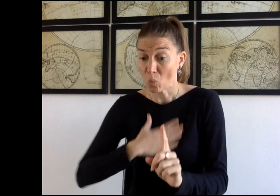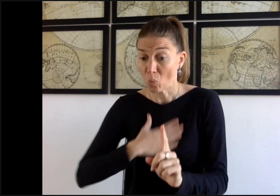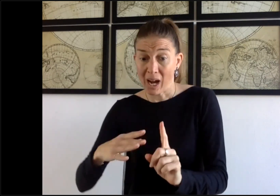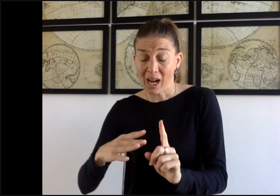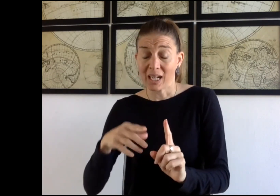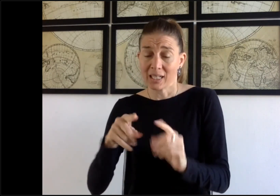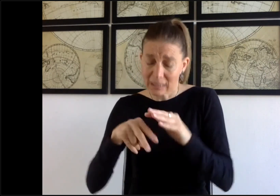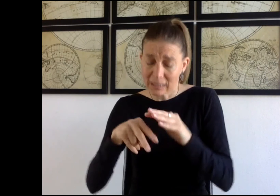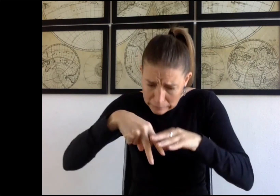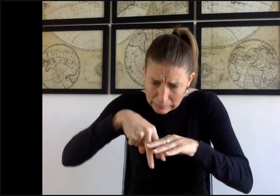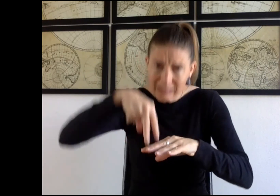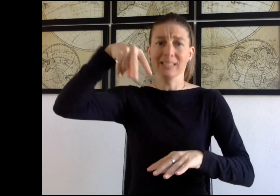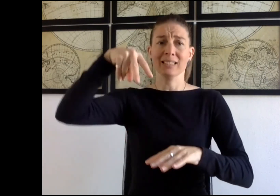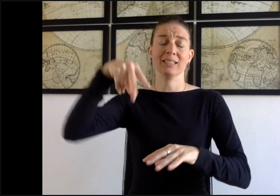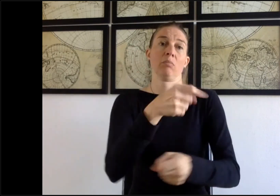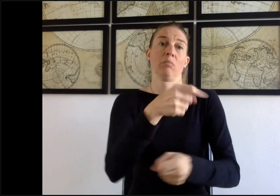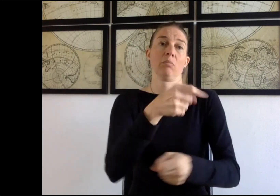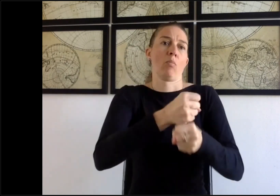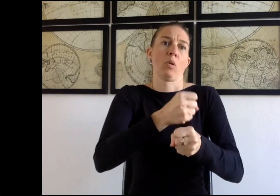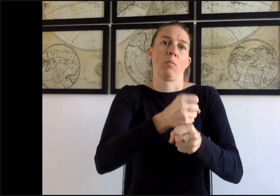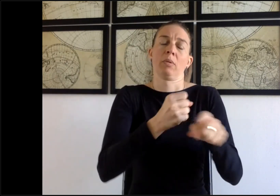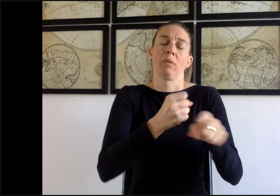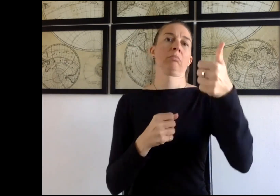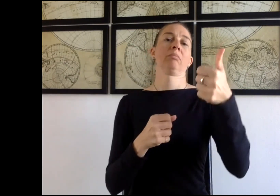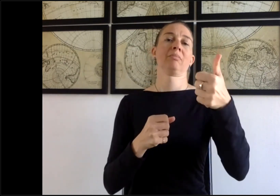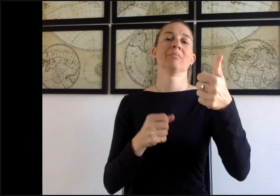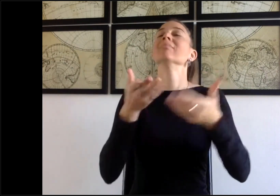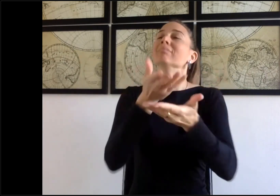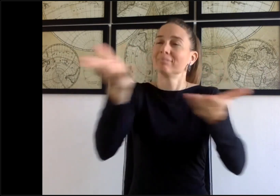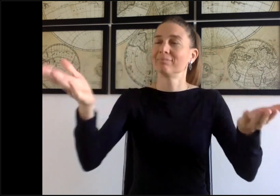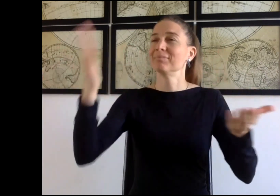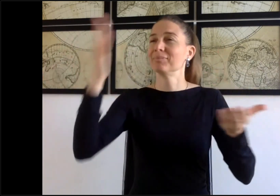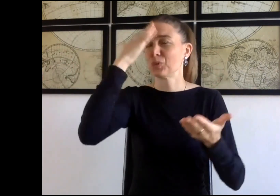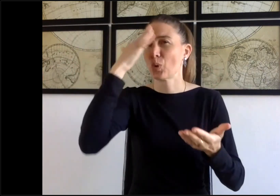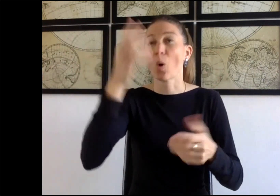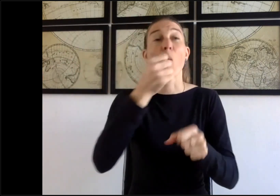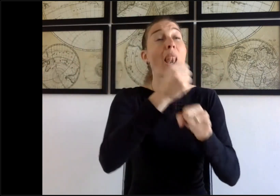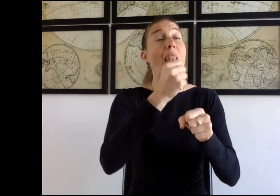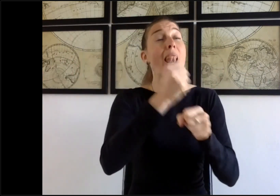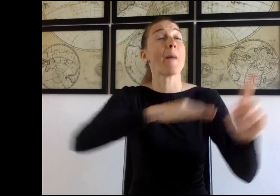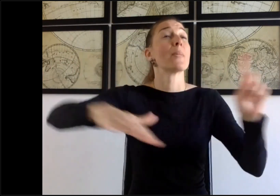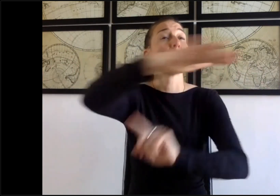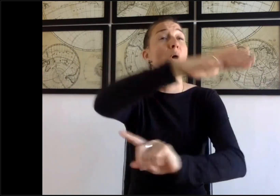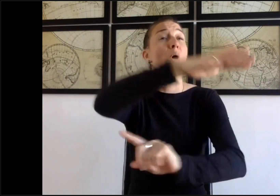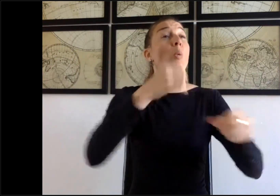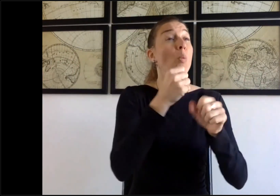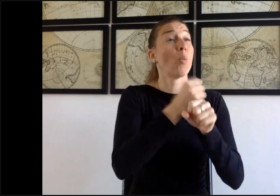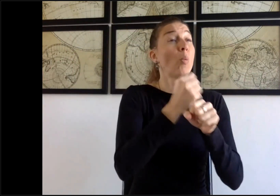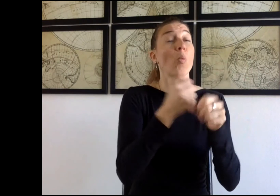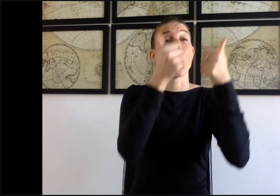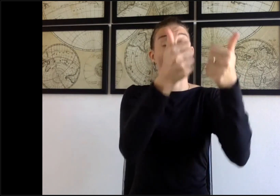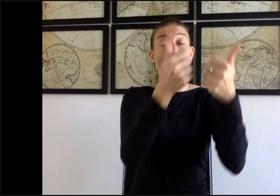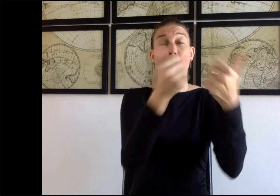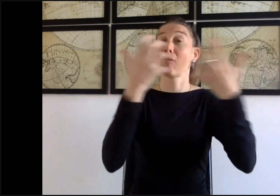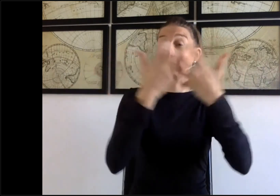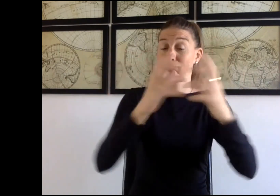labor market works for some people and perhaps not so well for others. Haydn, you showed this very clearly in your